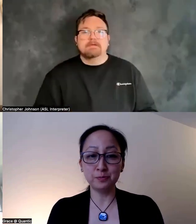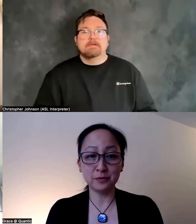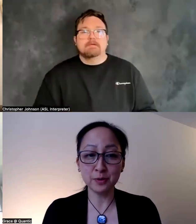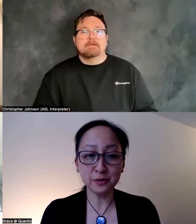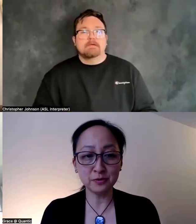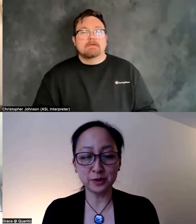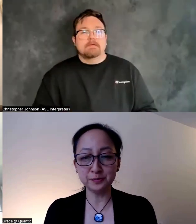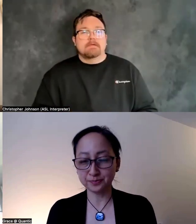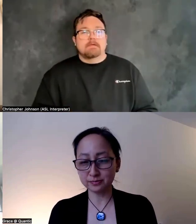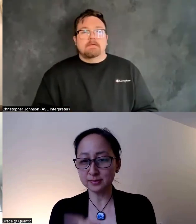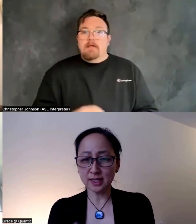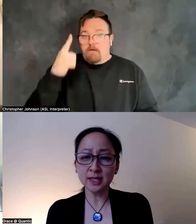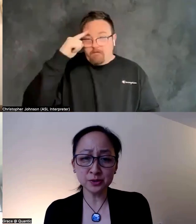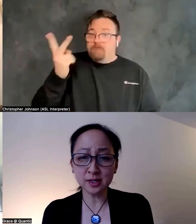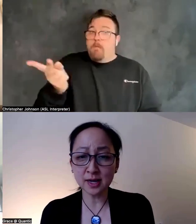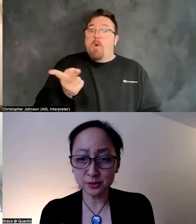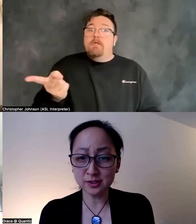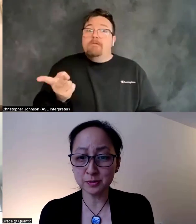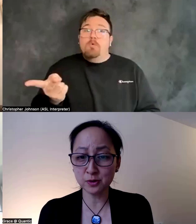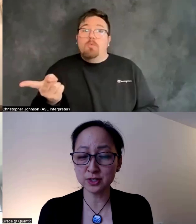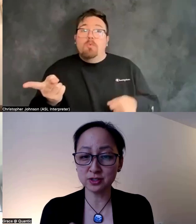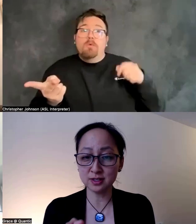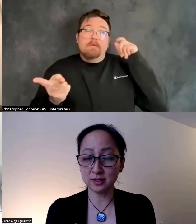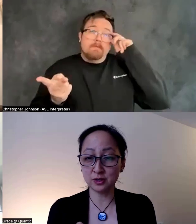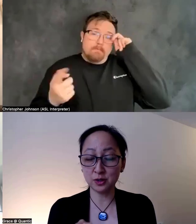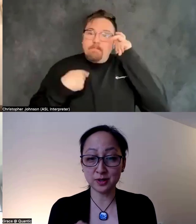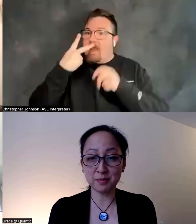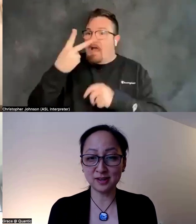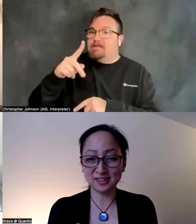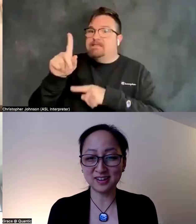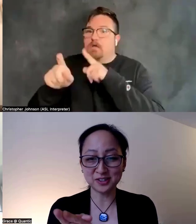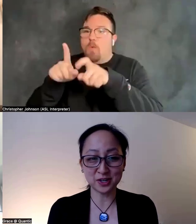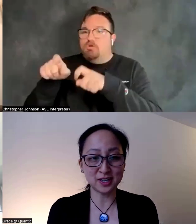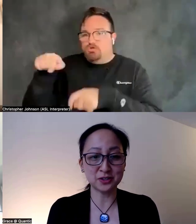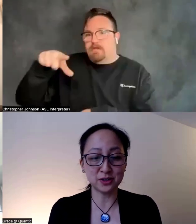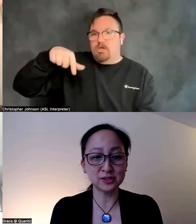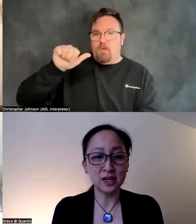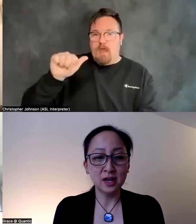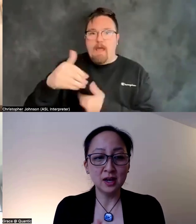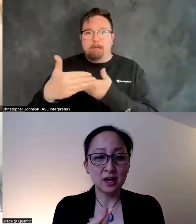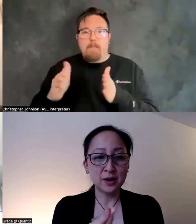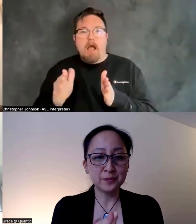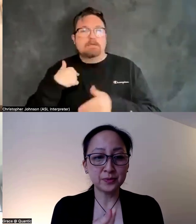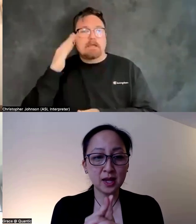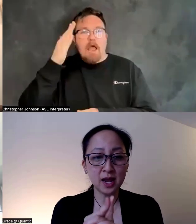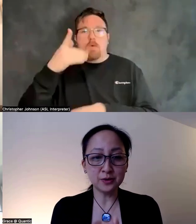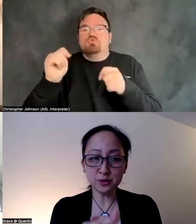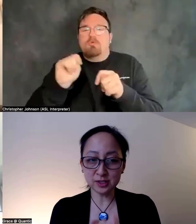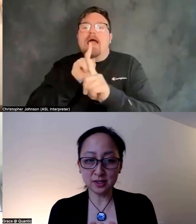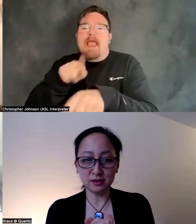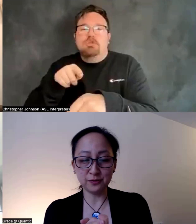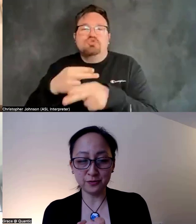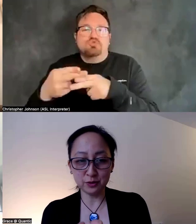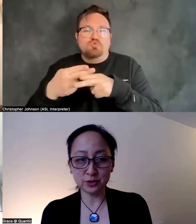This would be for both of you. And I do see some of the questions in the Q&A box, and I'll try to get to those. How